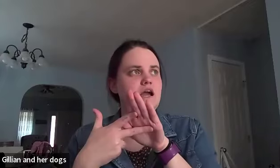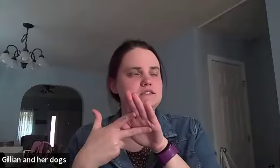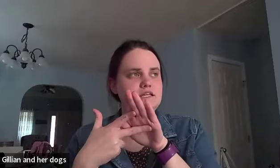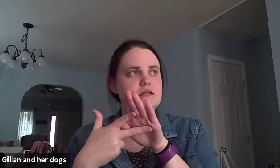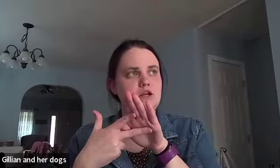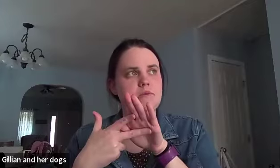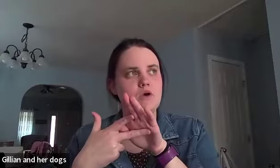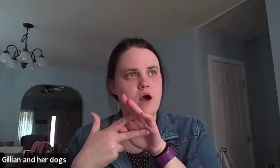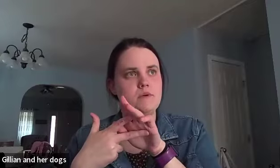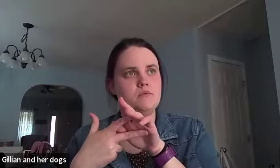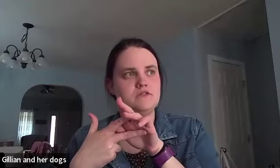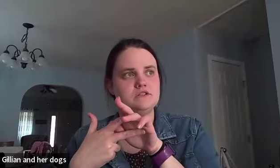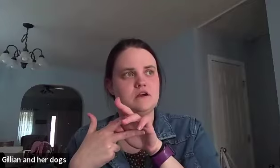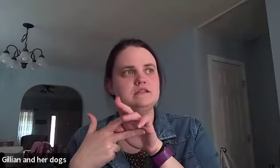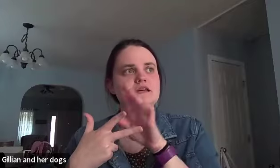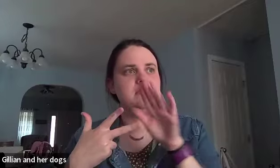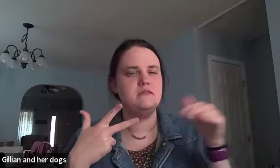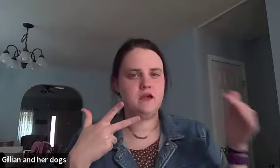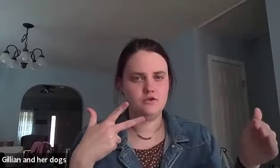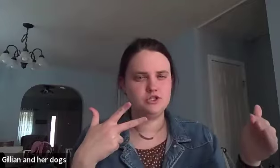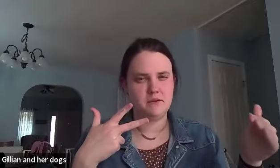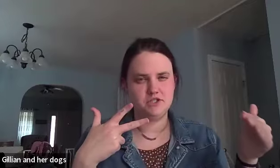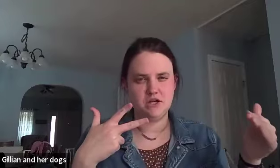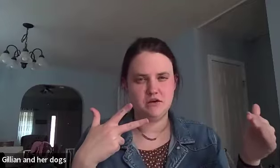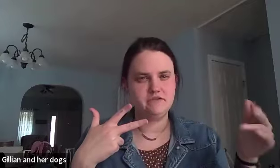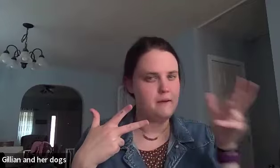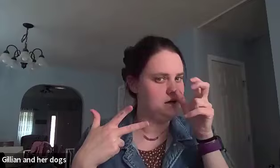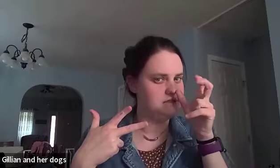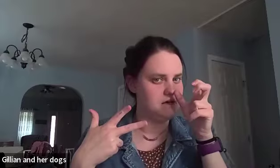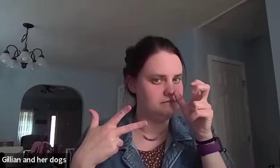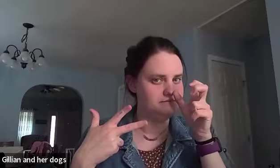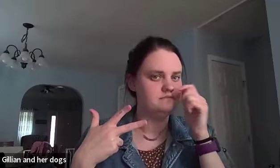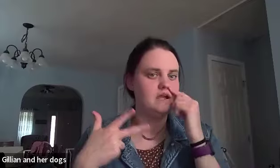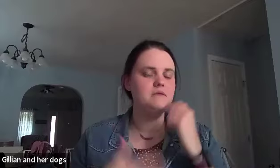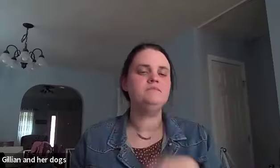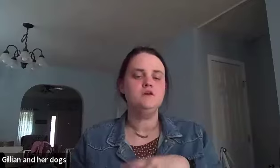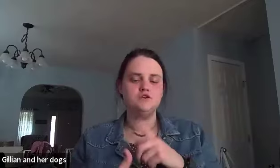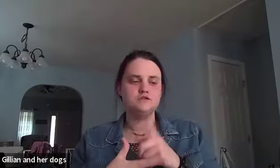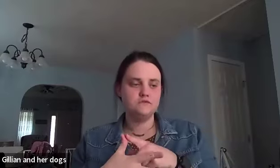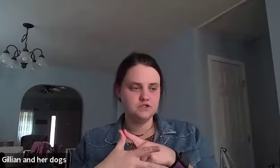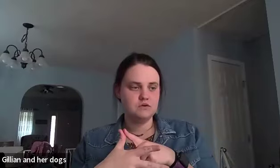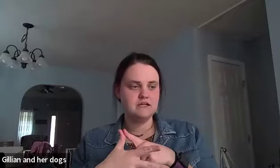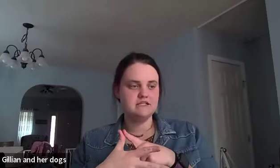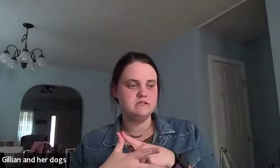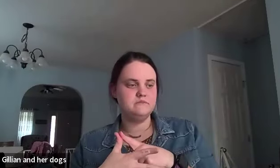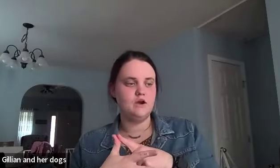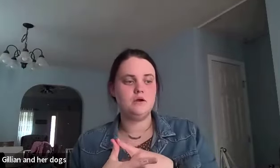I see a little bit more common with their signs, and then the others kept generic with that bug sign. Okay, so the first one is going to be